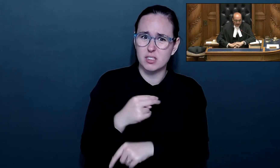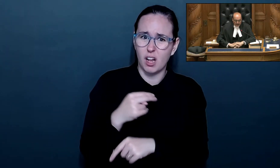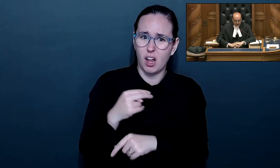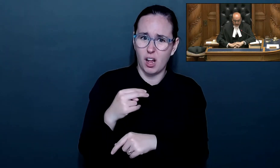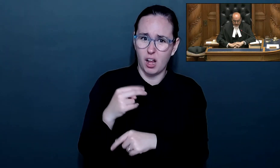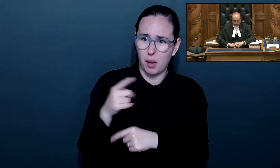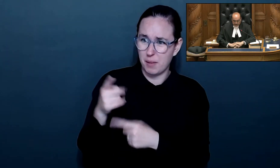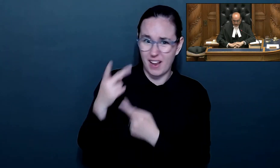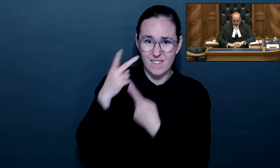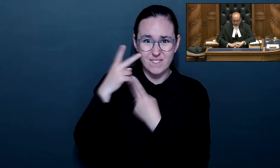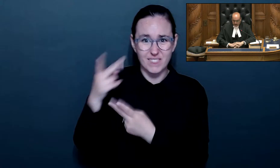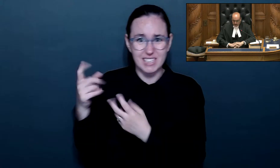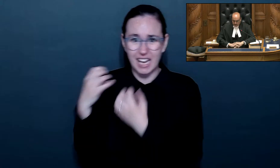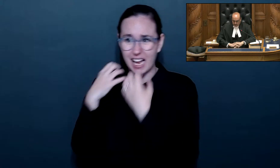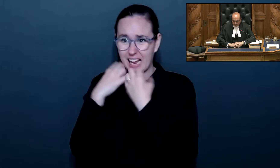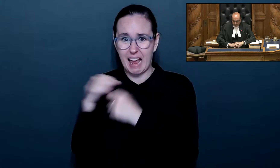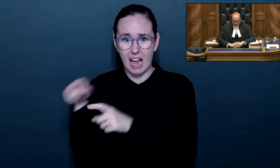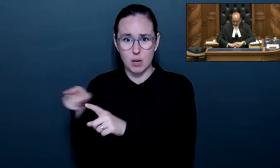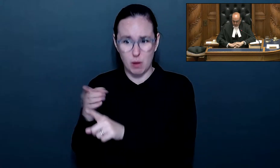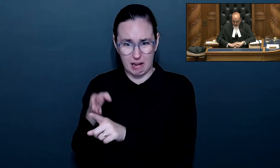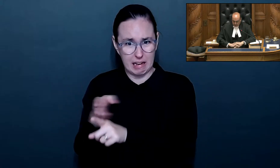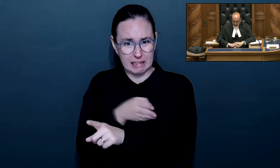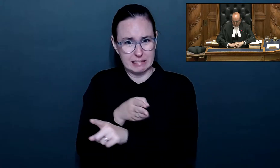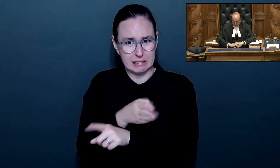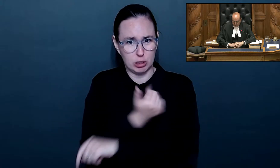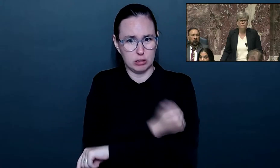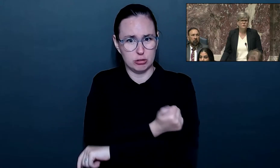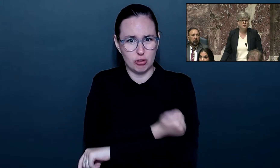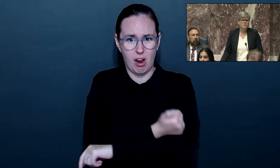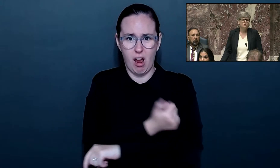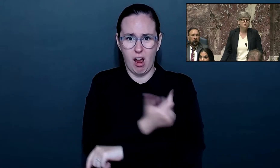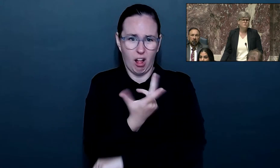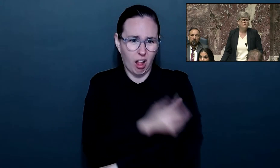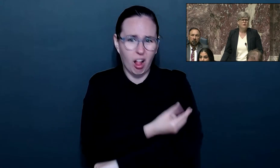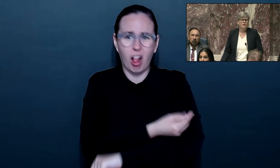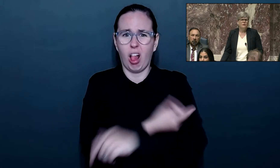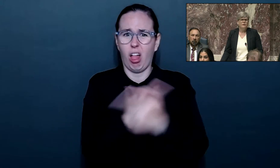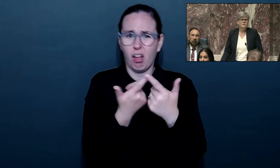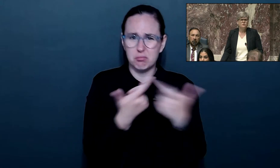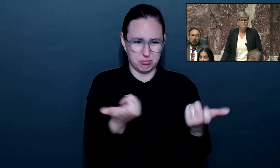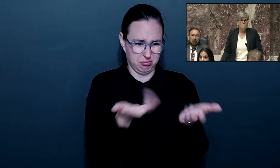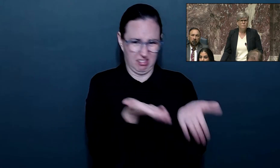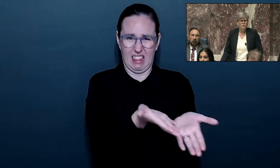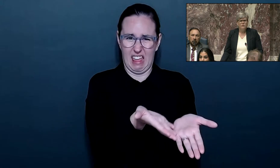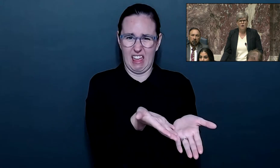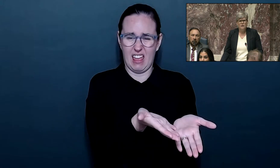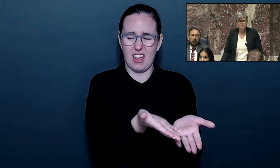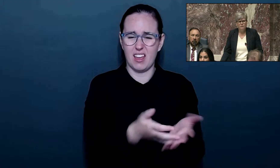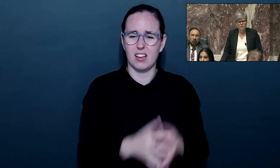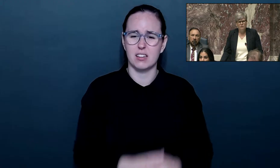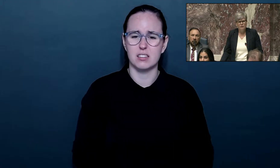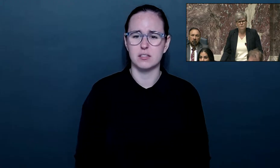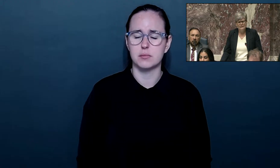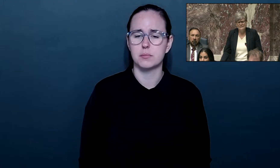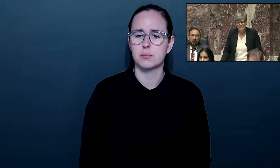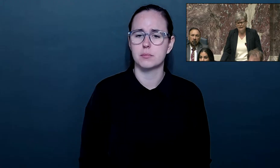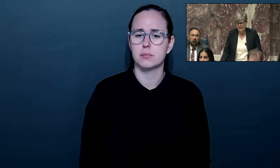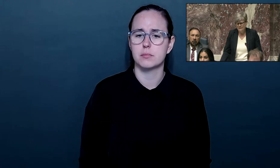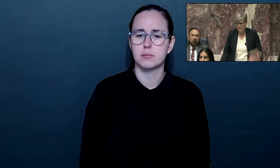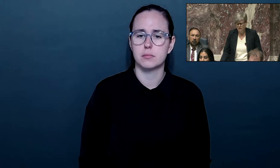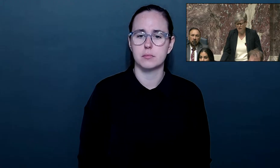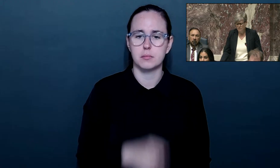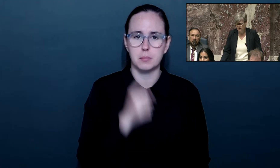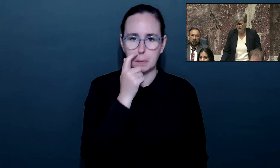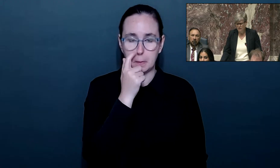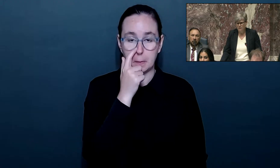Minister of Health. Thank you very much, Mr. Speaker. The member refers to Surrey Memorial Hospital, a place that